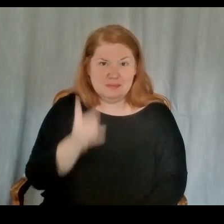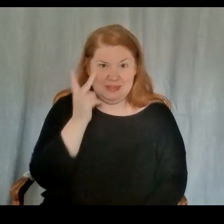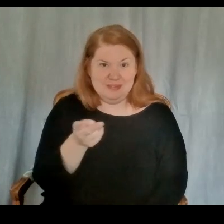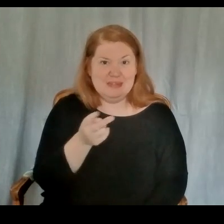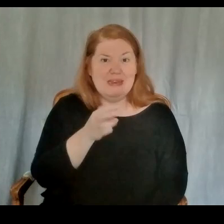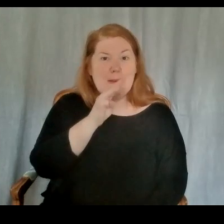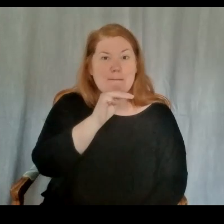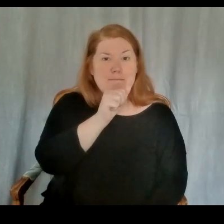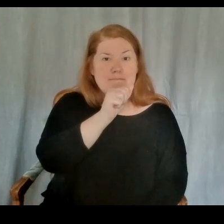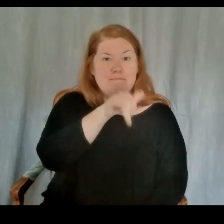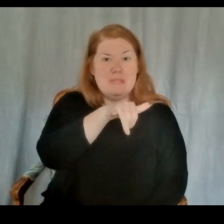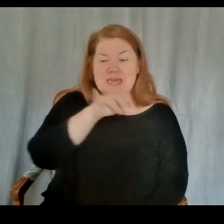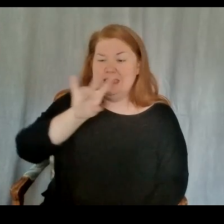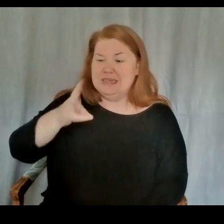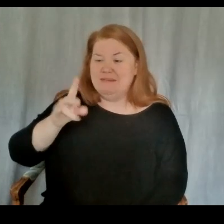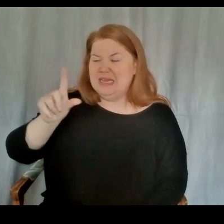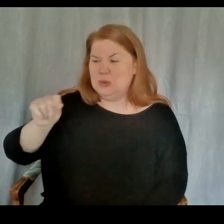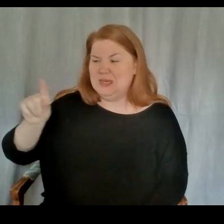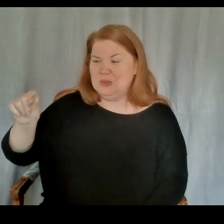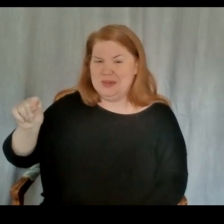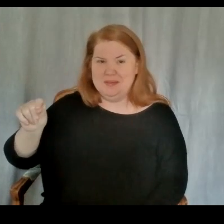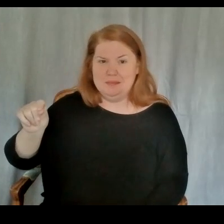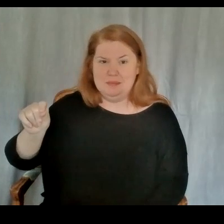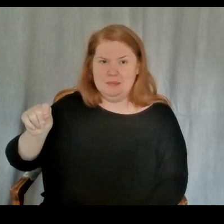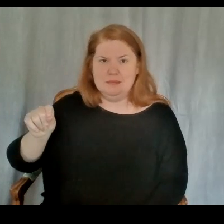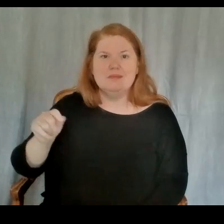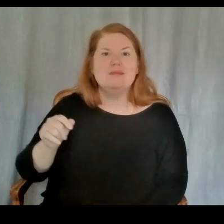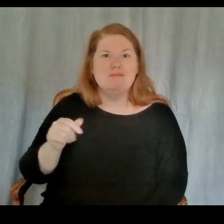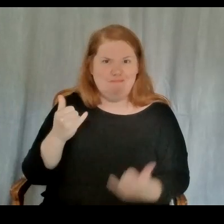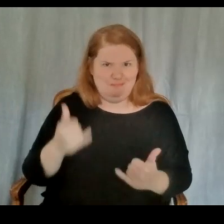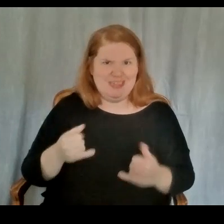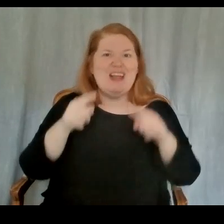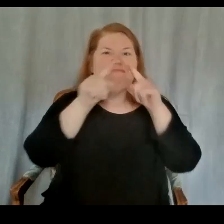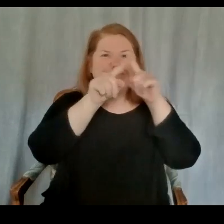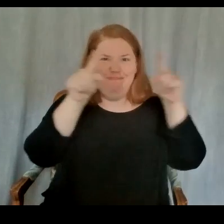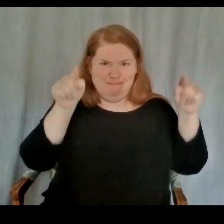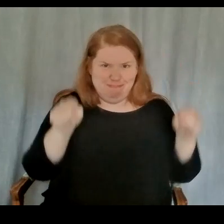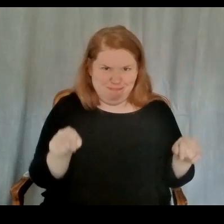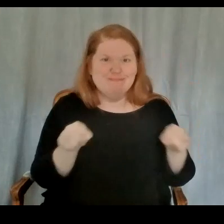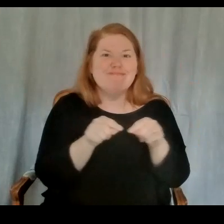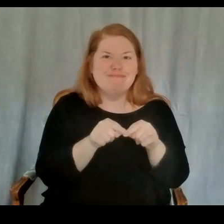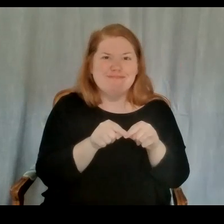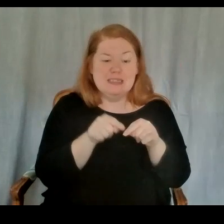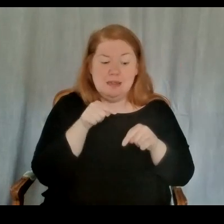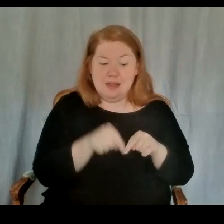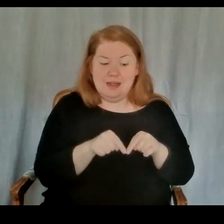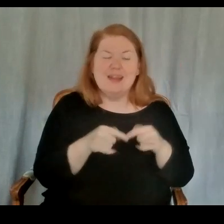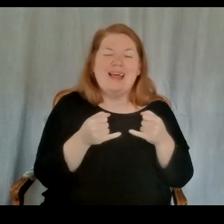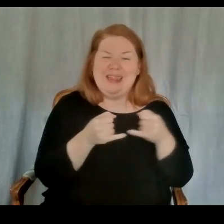May 7th, 2020. I need to write my box for my picture and my